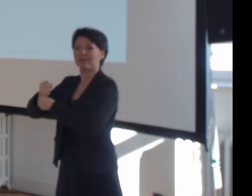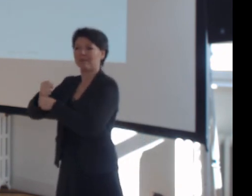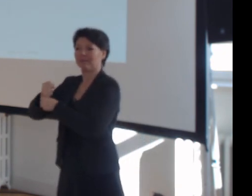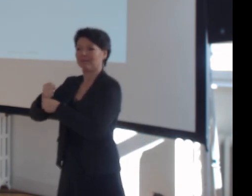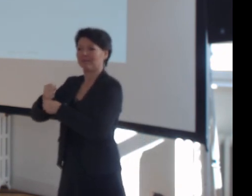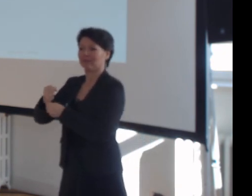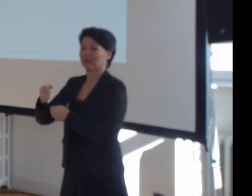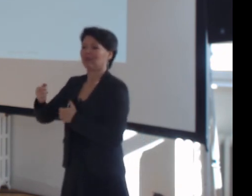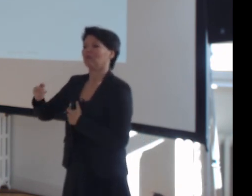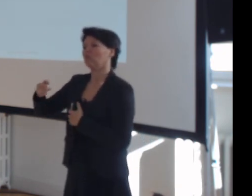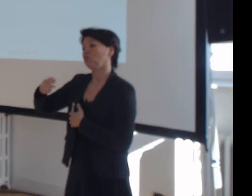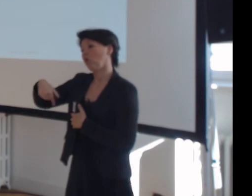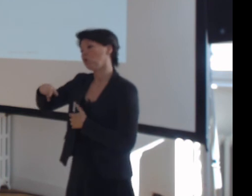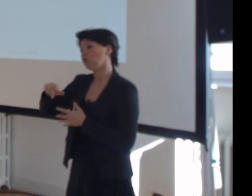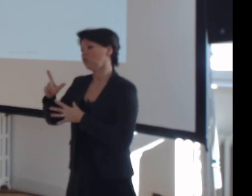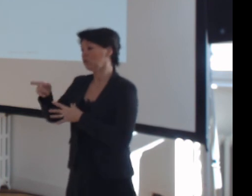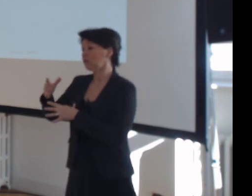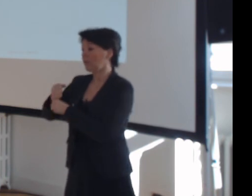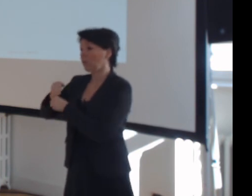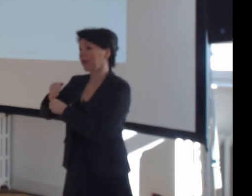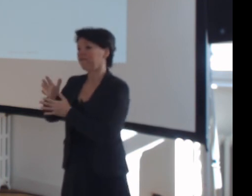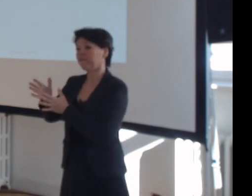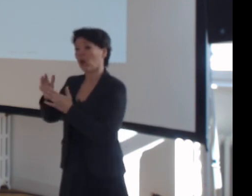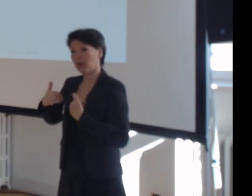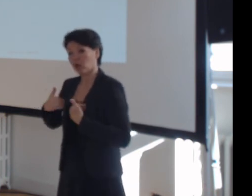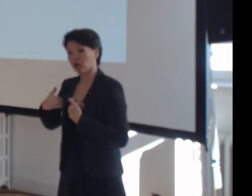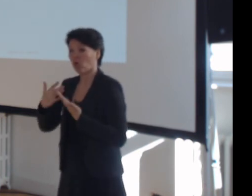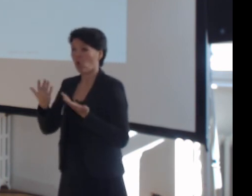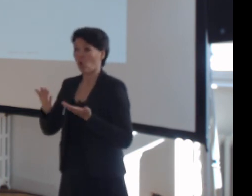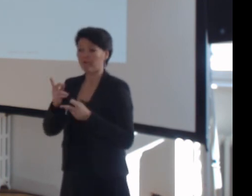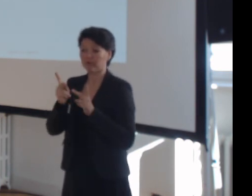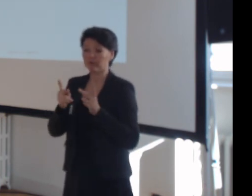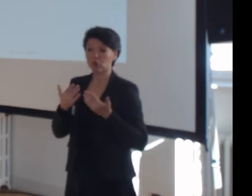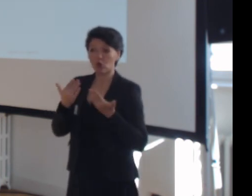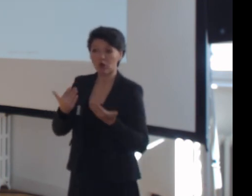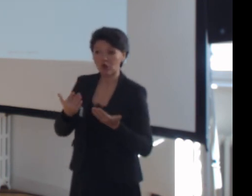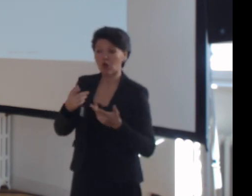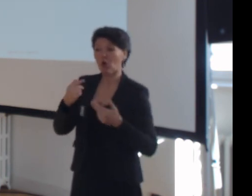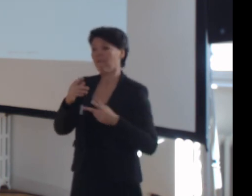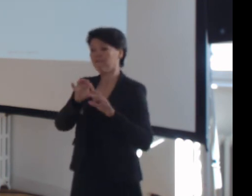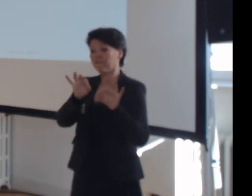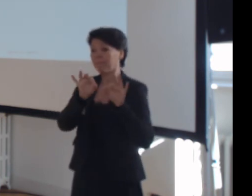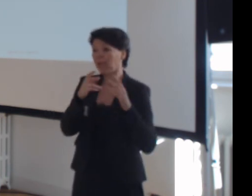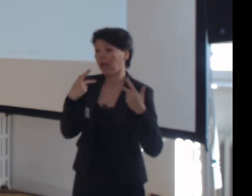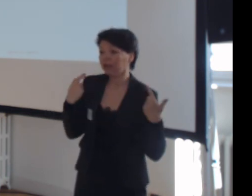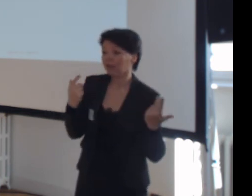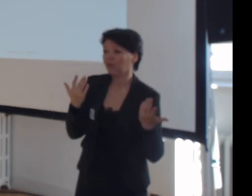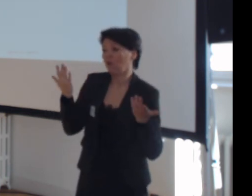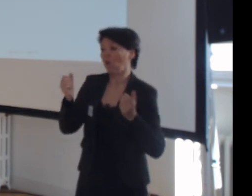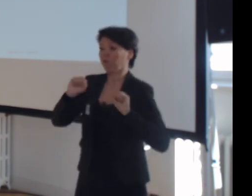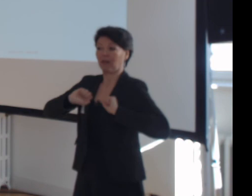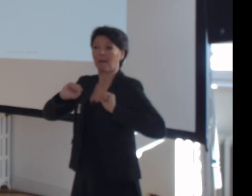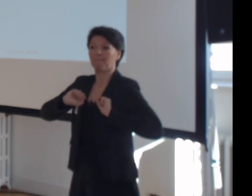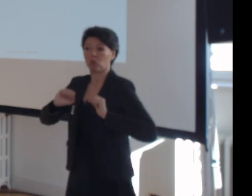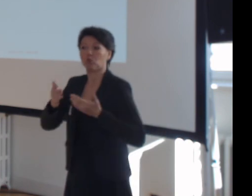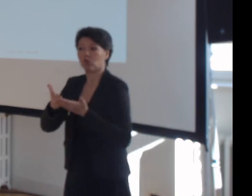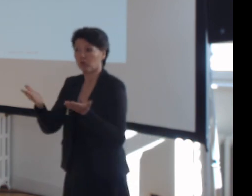with, in our case, a volunteer, but it can also be a caregiver, a family member, or an occupational